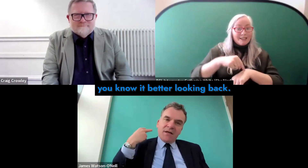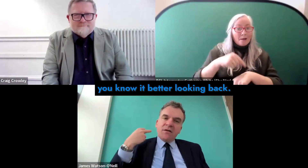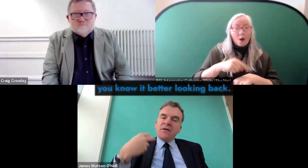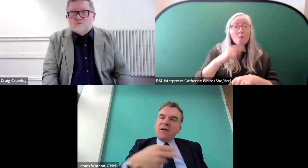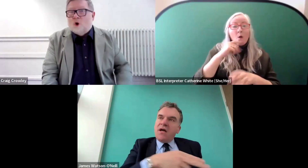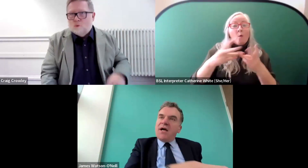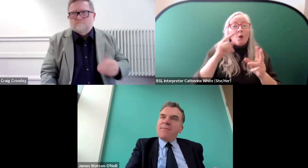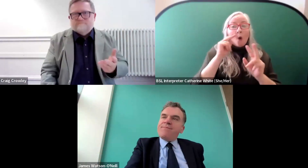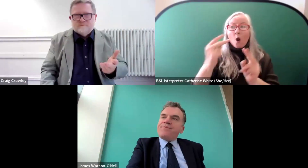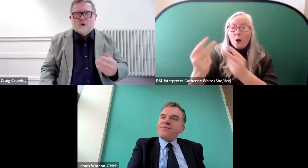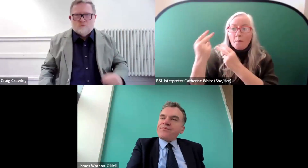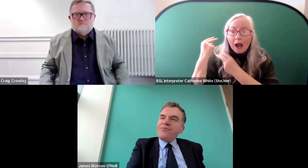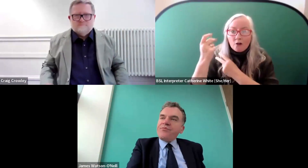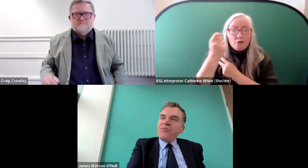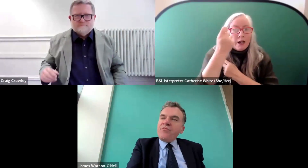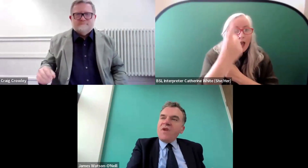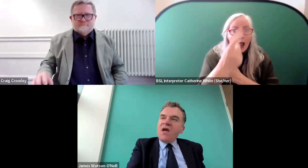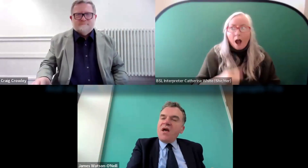looking back.